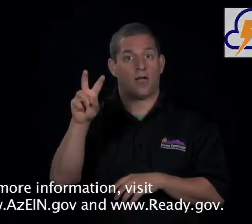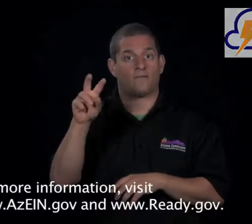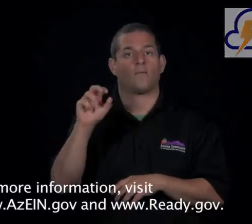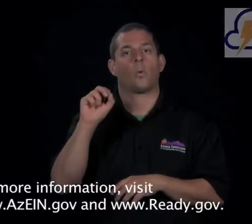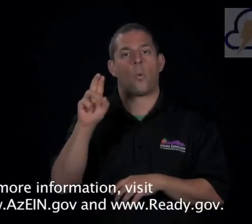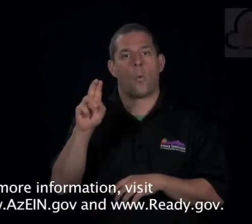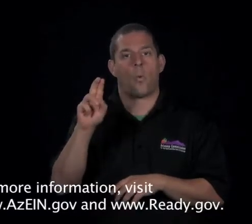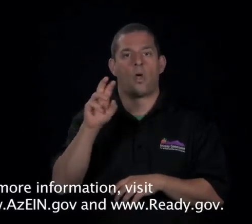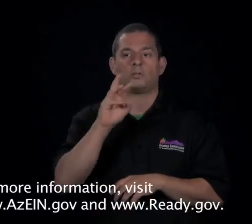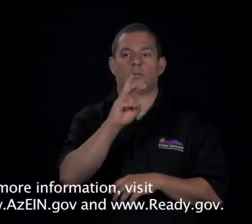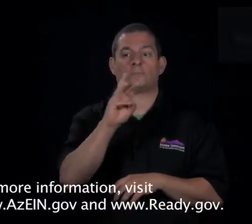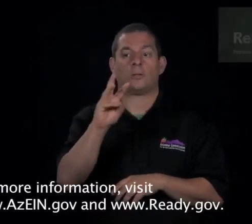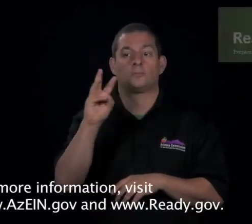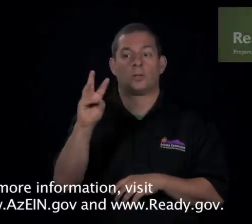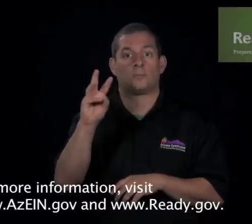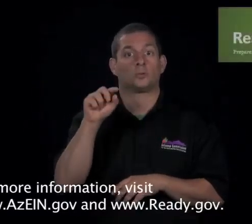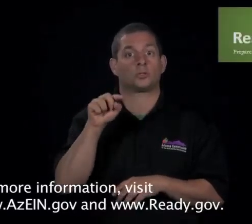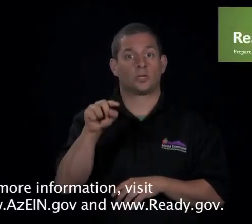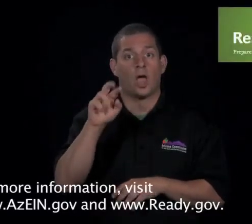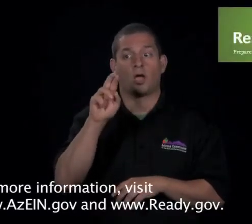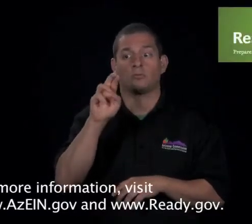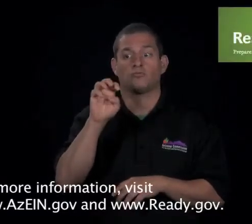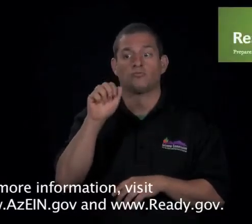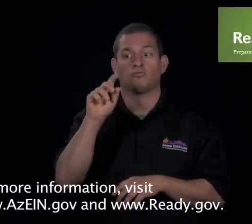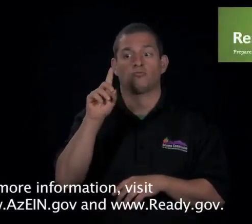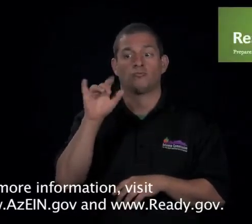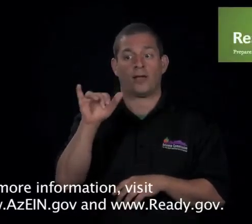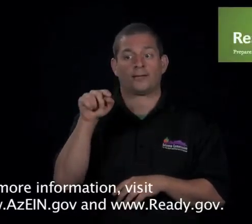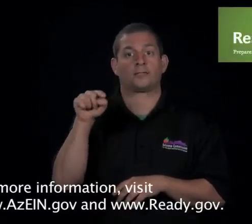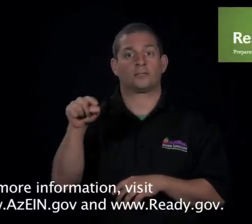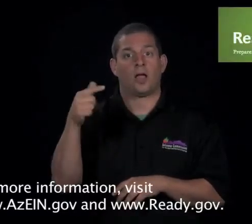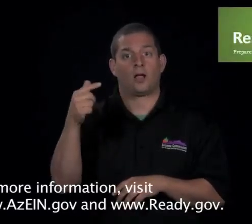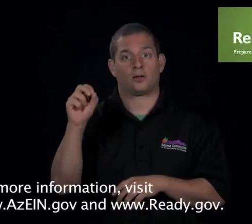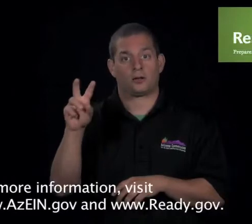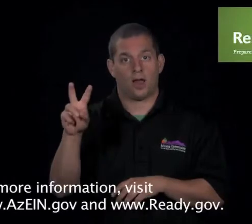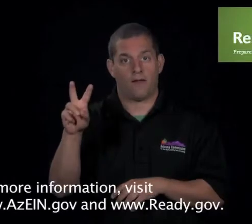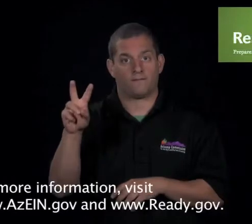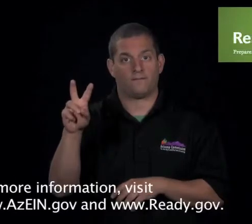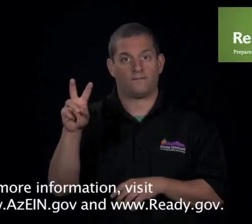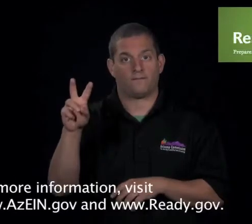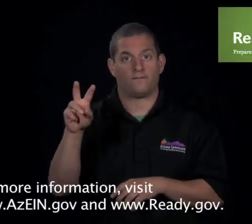www.azein.gov or www.ready.gov.